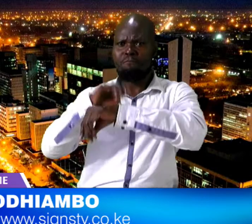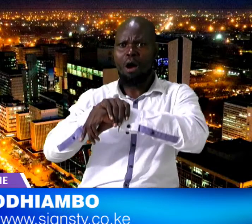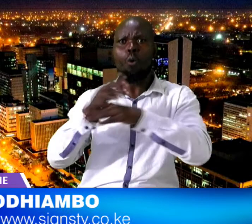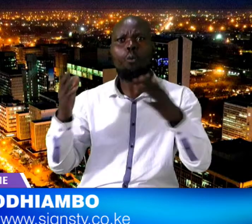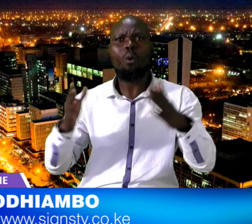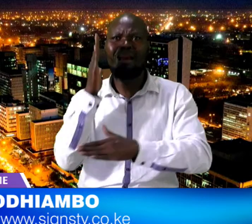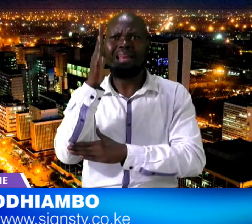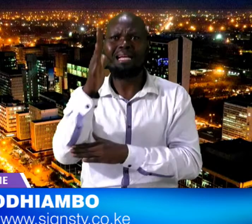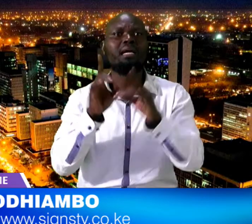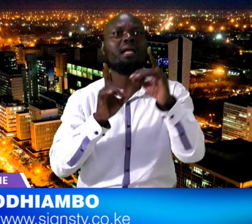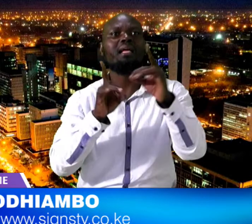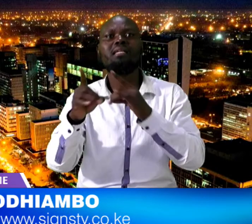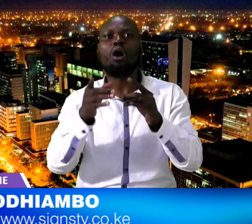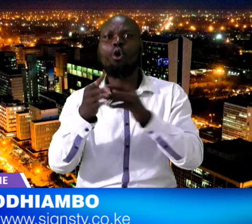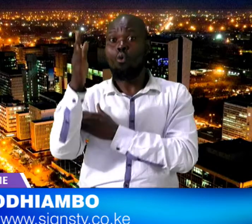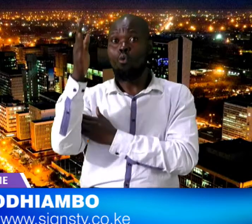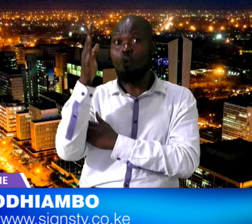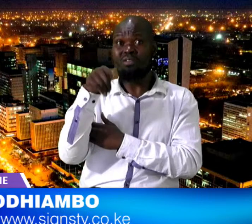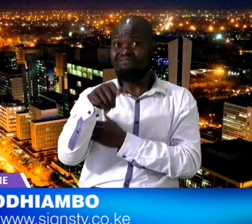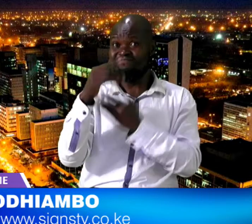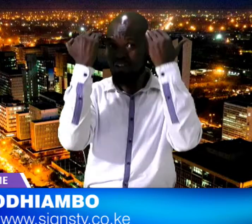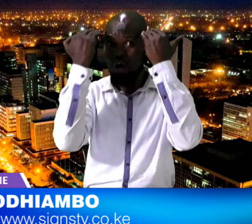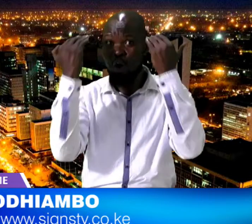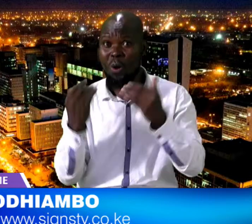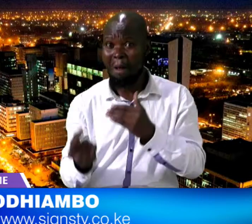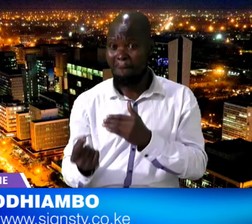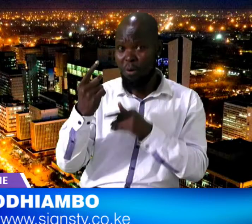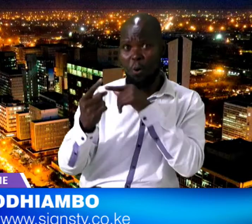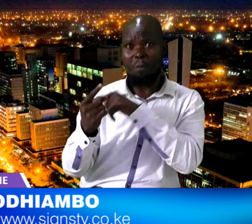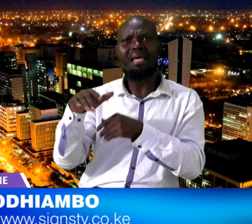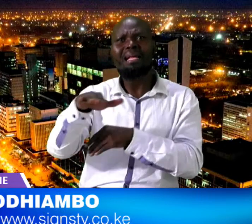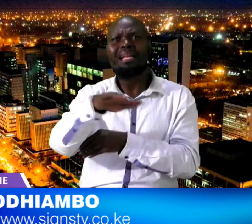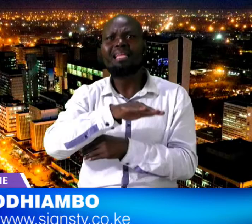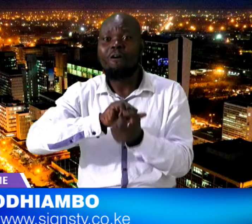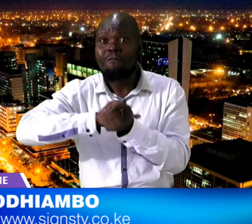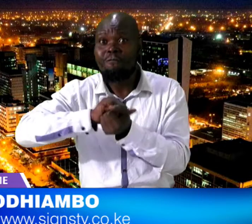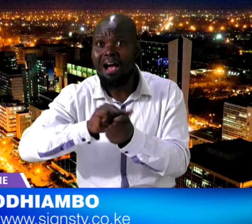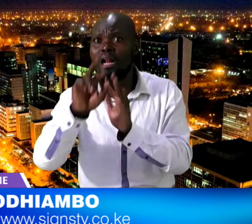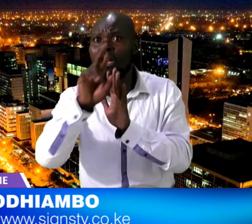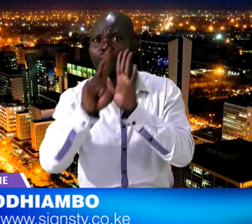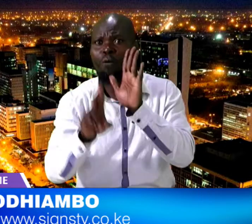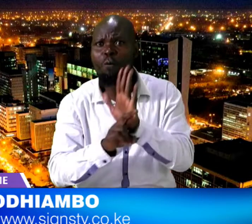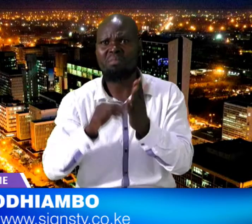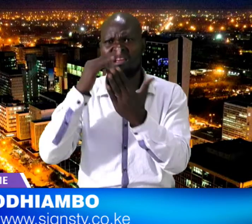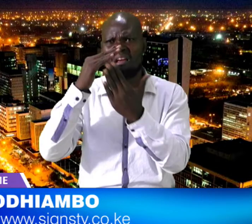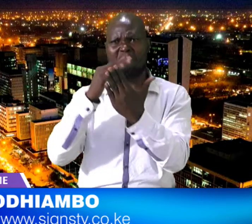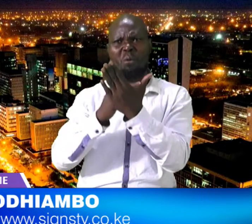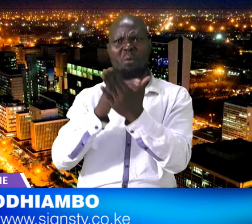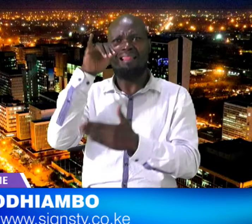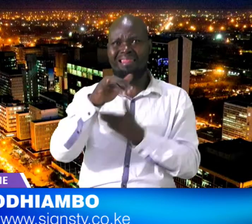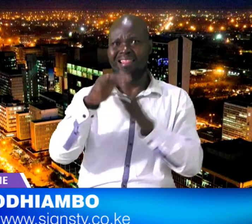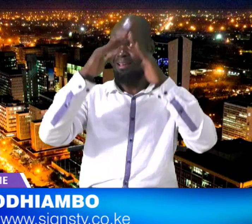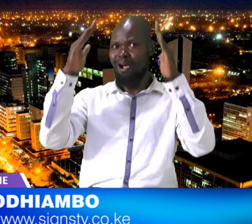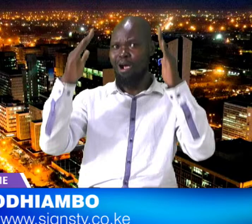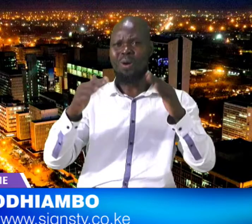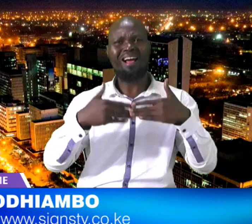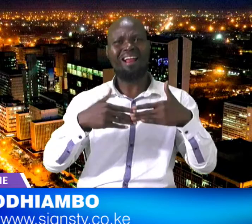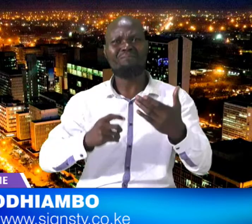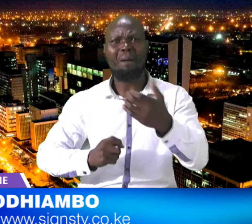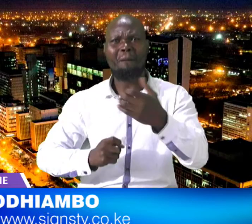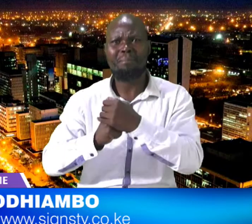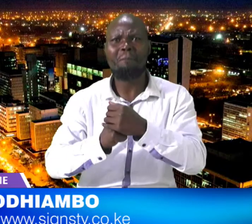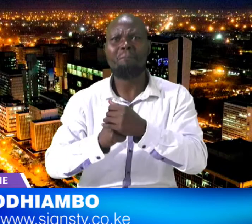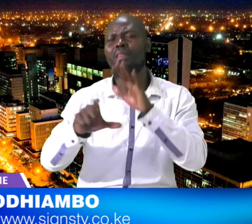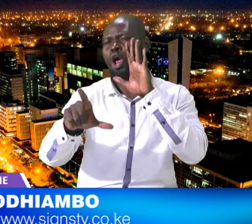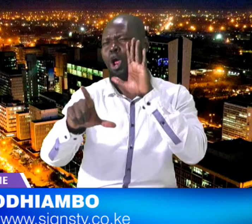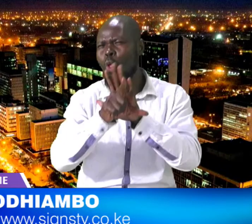youth. He likened the overwhelming public support to receiving a directive from God. The Court of Appeal,